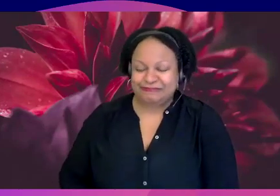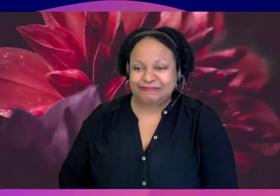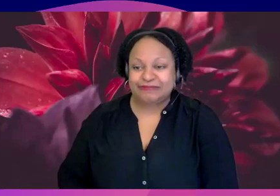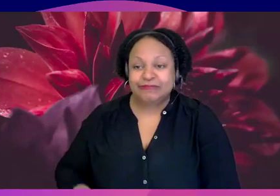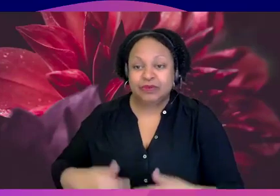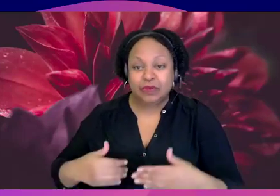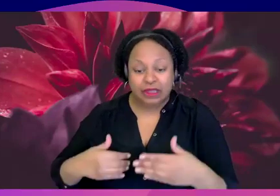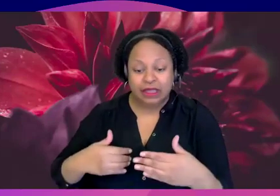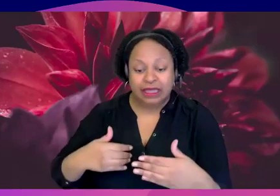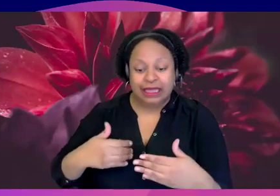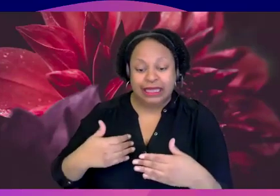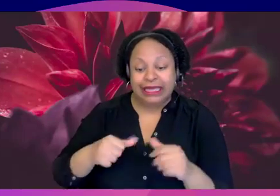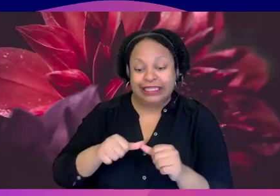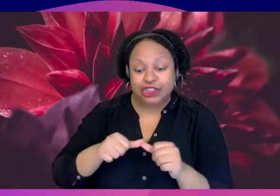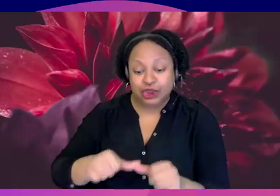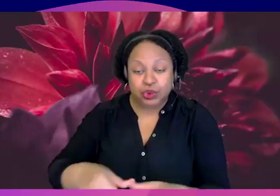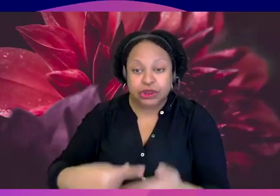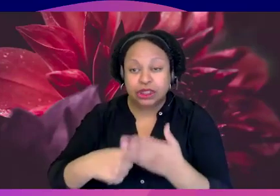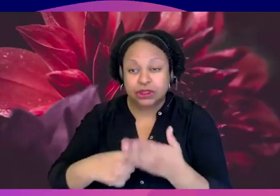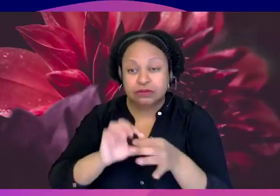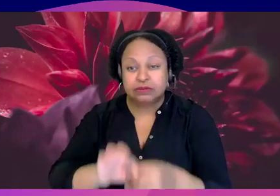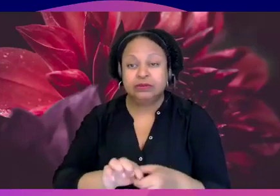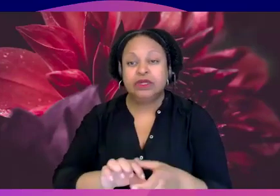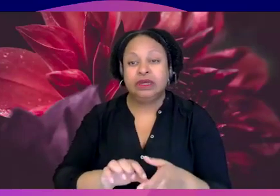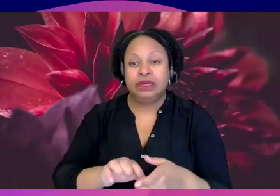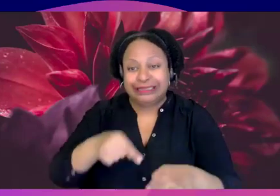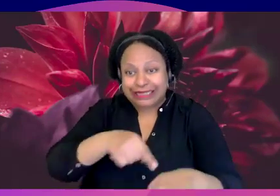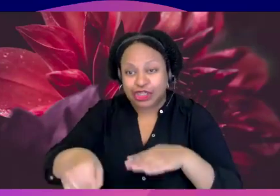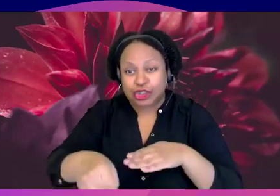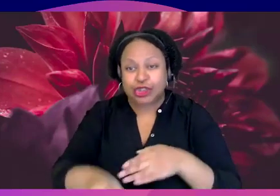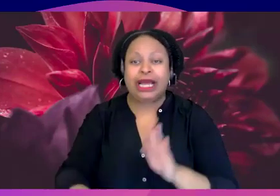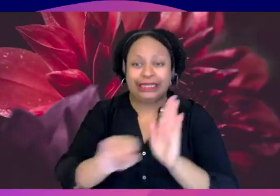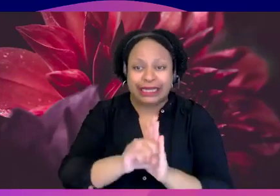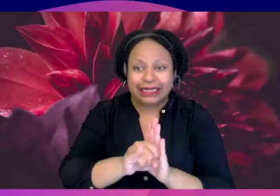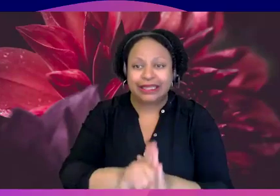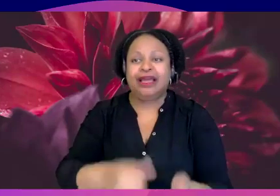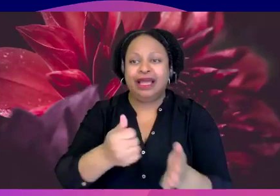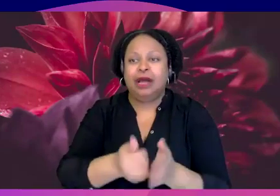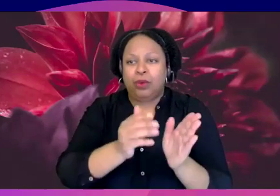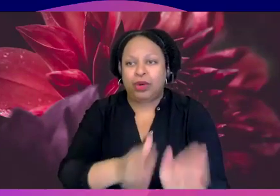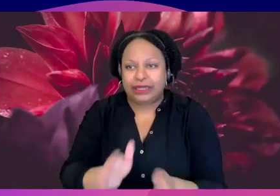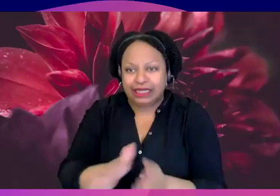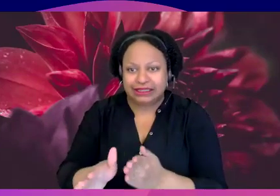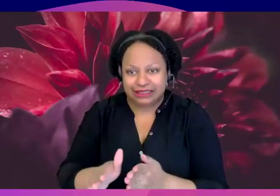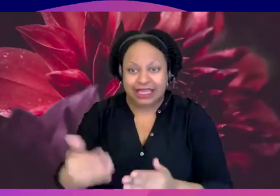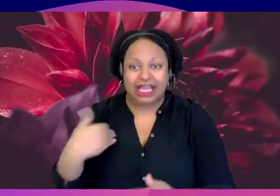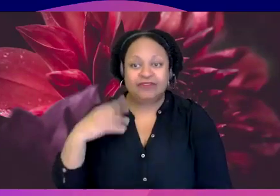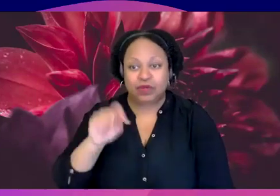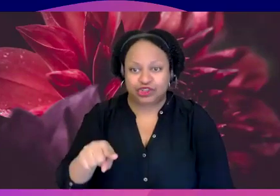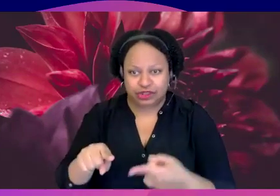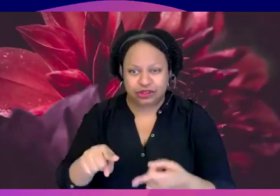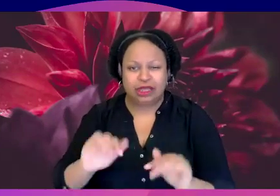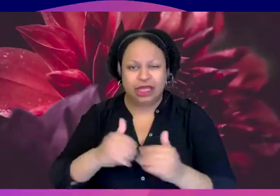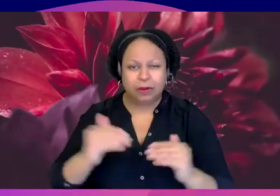Leading into some of that conversation about the identity of the sector and the organizing of the sector, there's also here, how